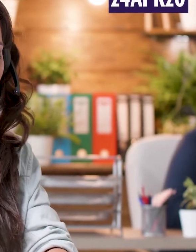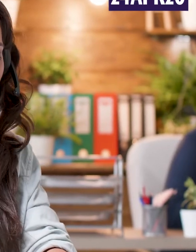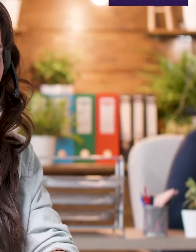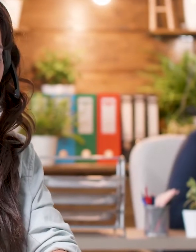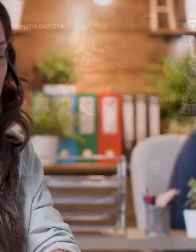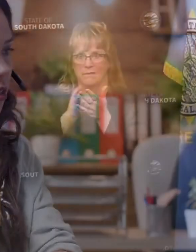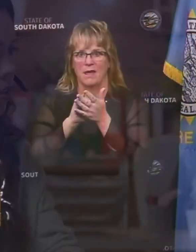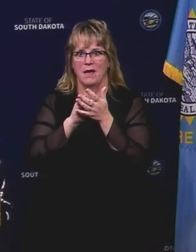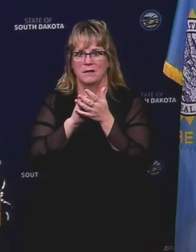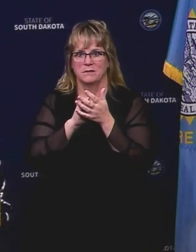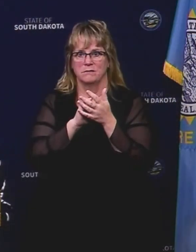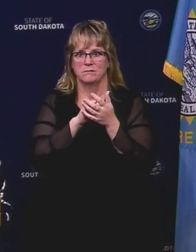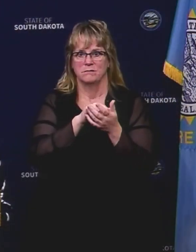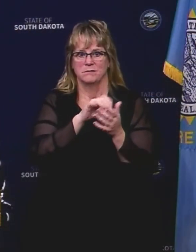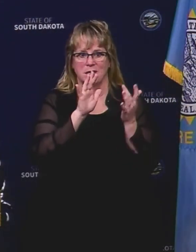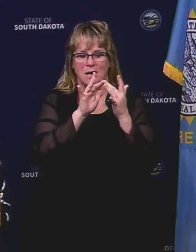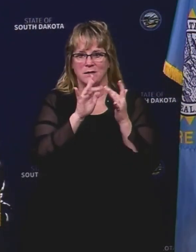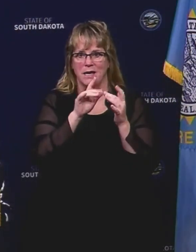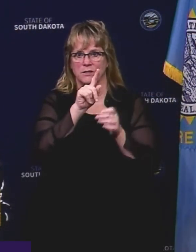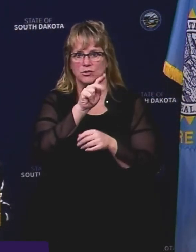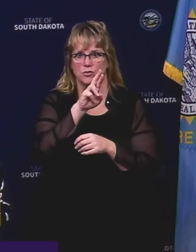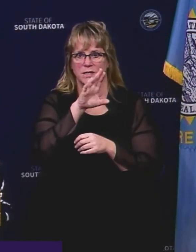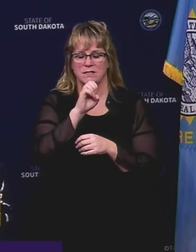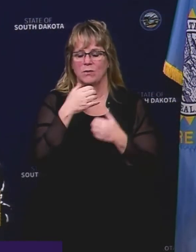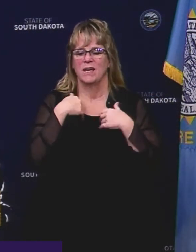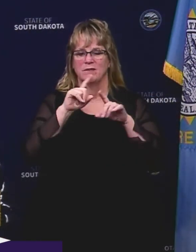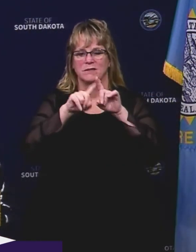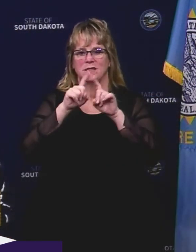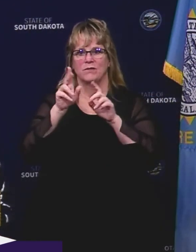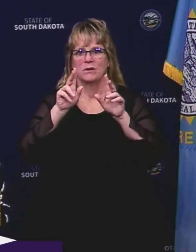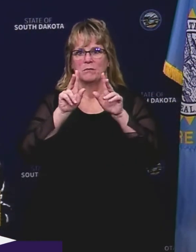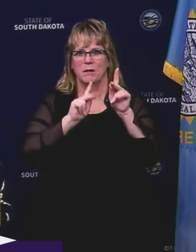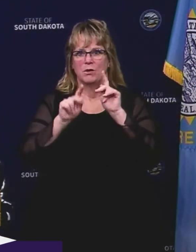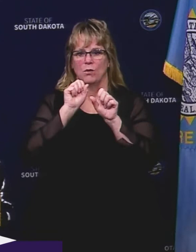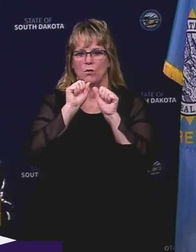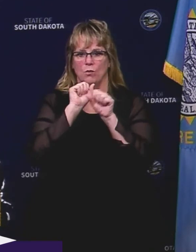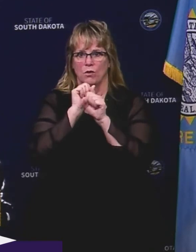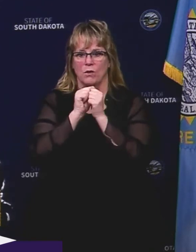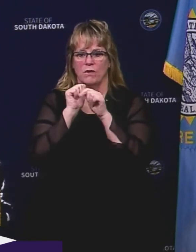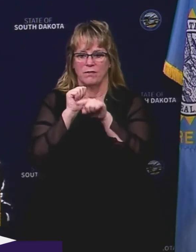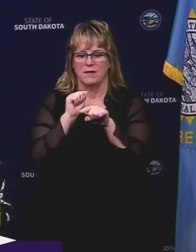may have contacted. We've got a multitude of different people working on different aspects of this.